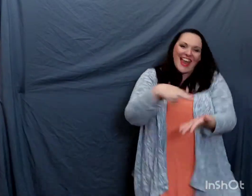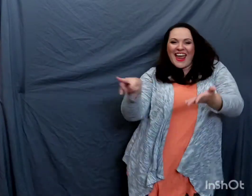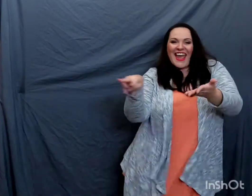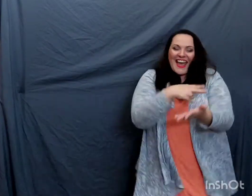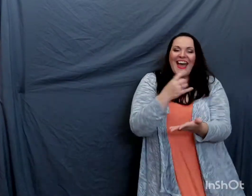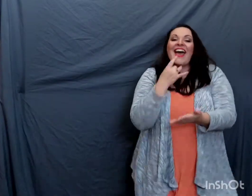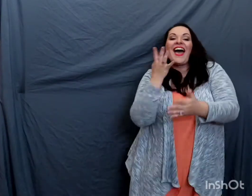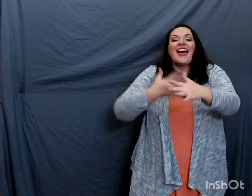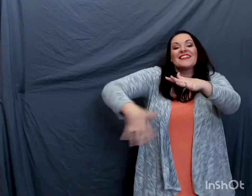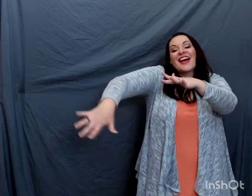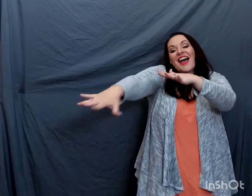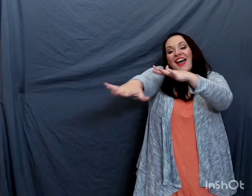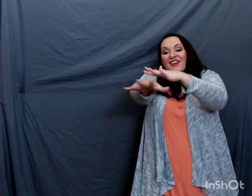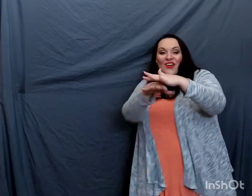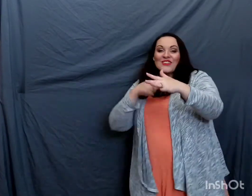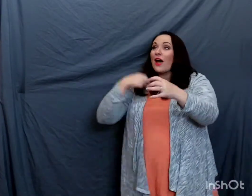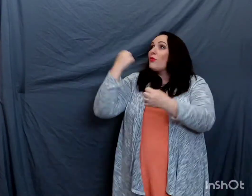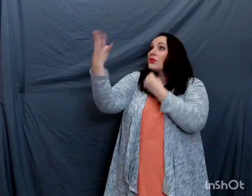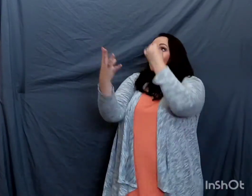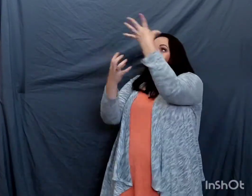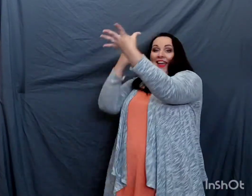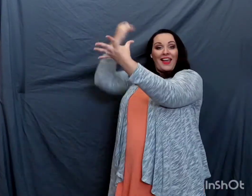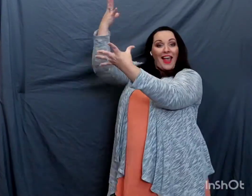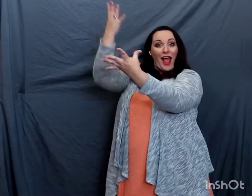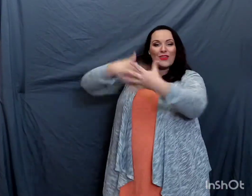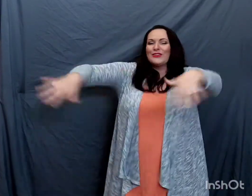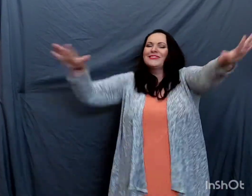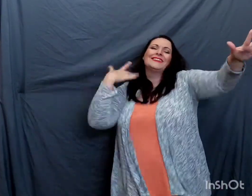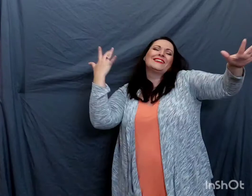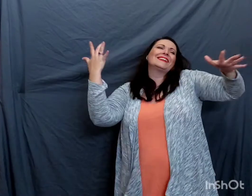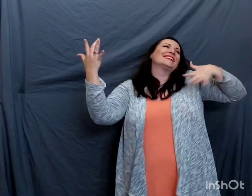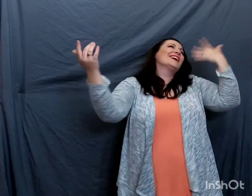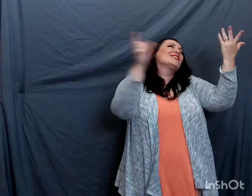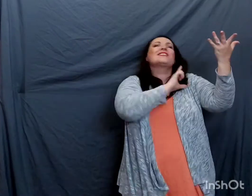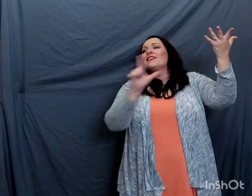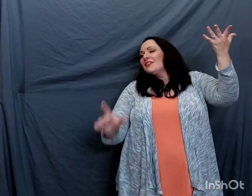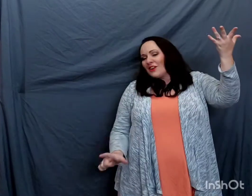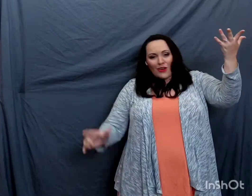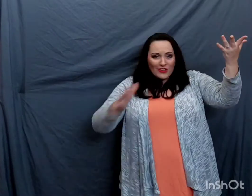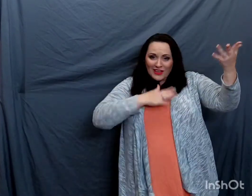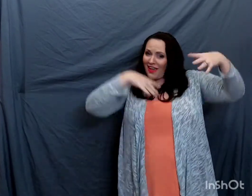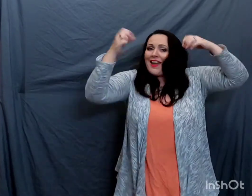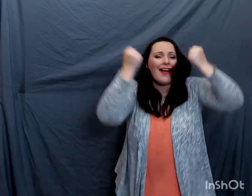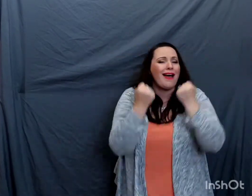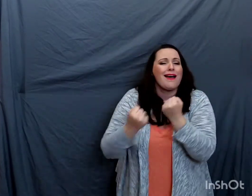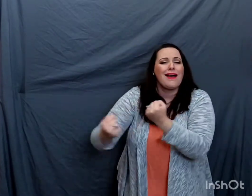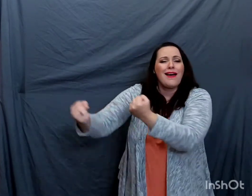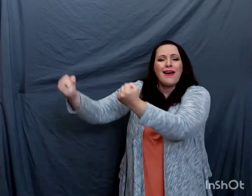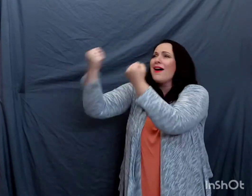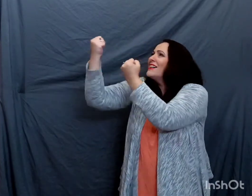dance In the shadows I'll sing The joy of the Lord is my strength